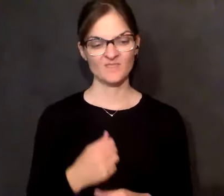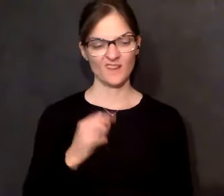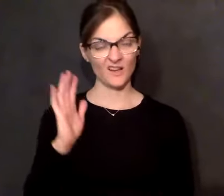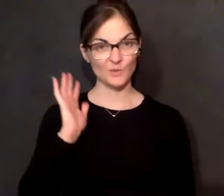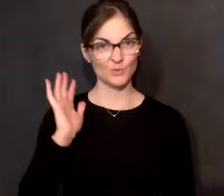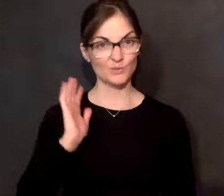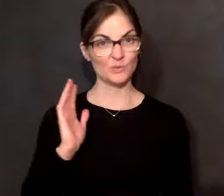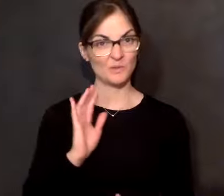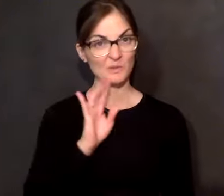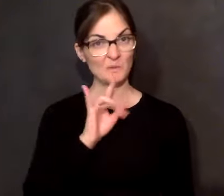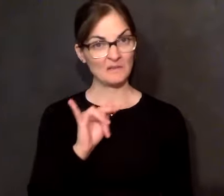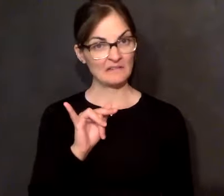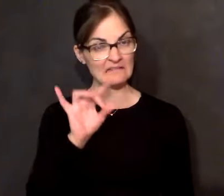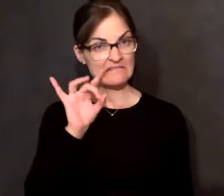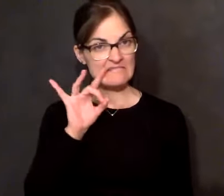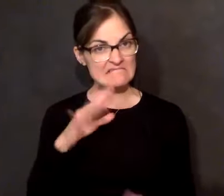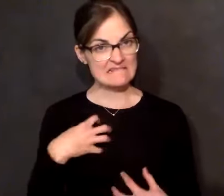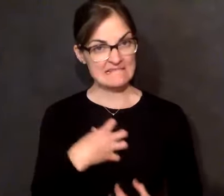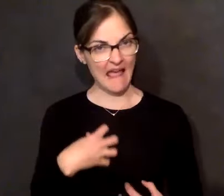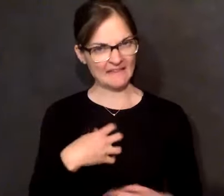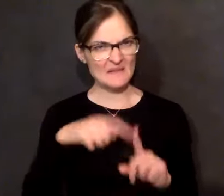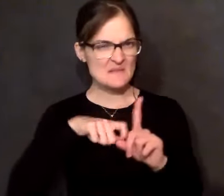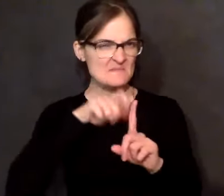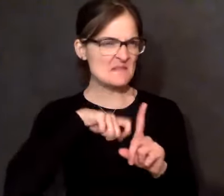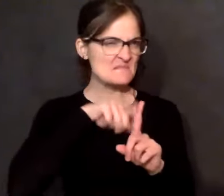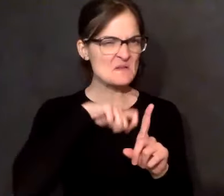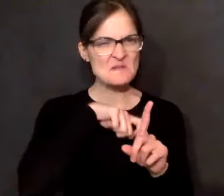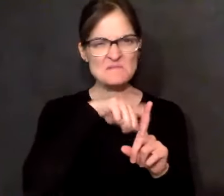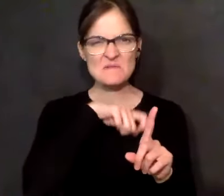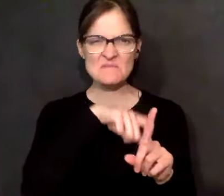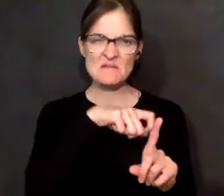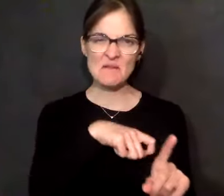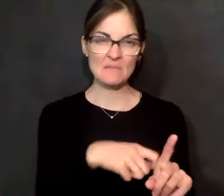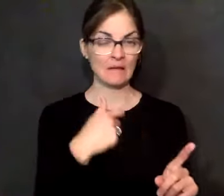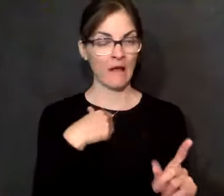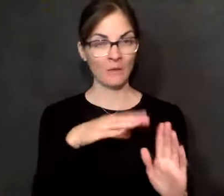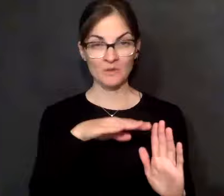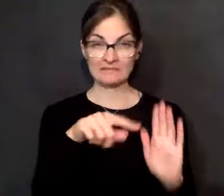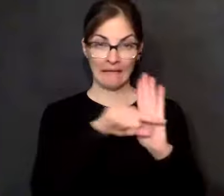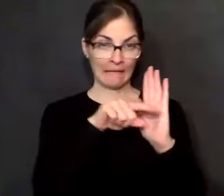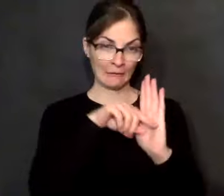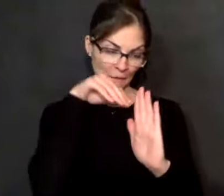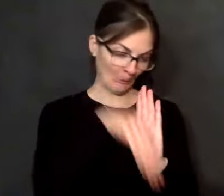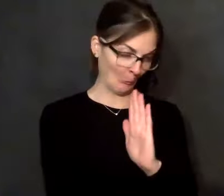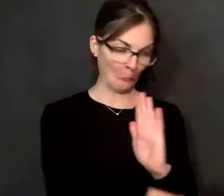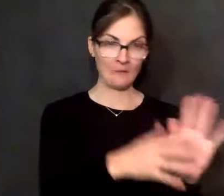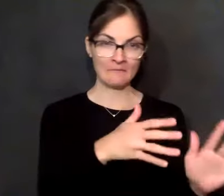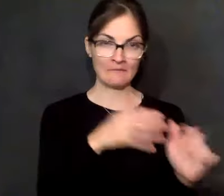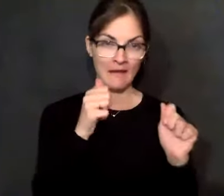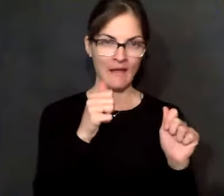crone on the highway to hell. I've been changed into a courageous woman with dignity and